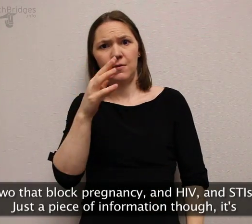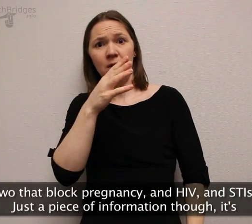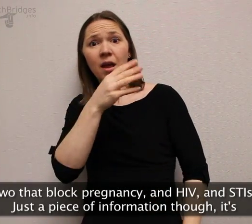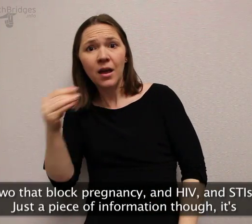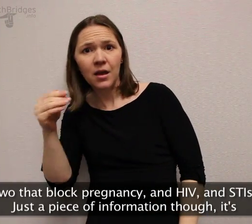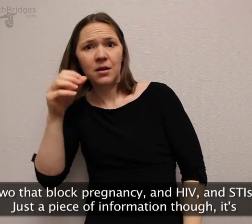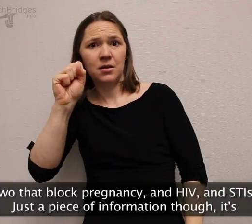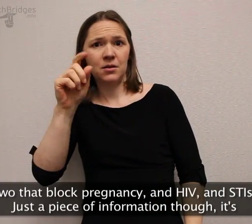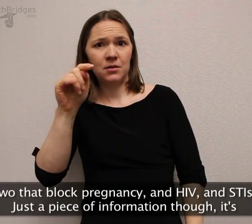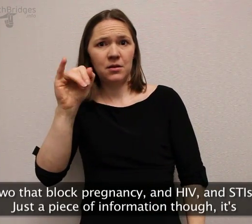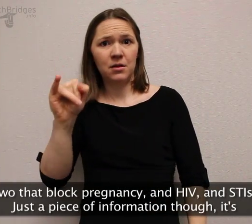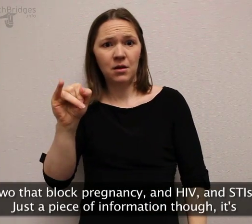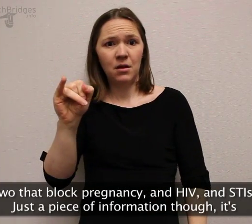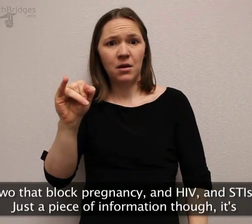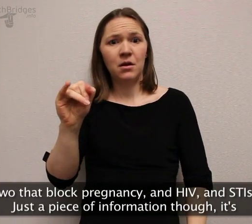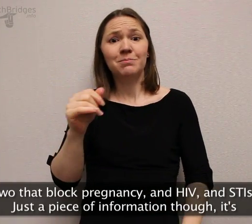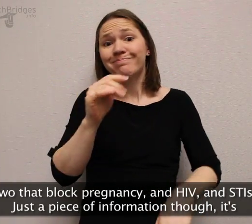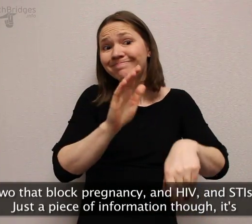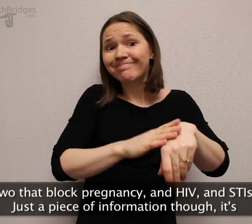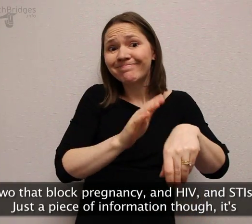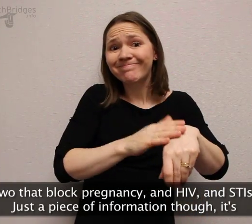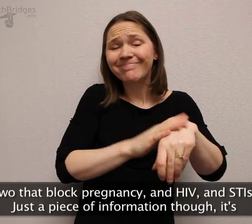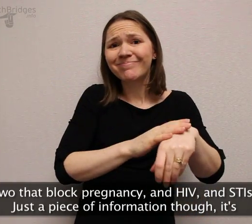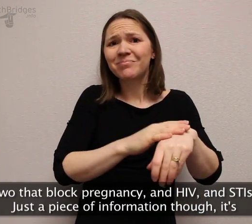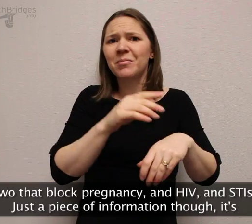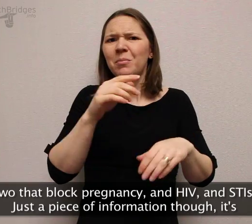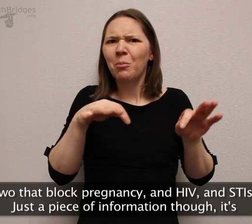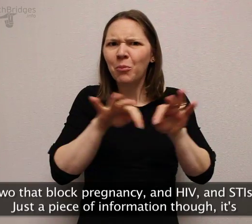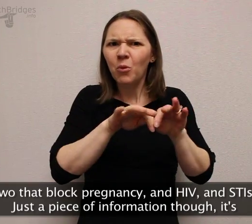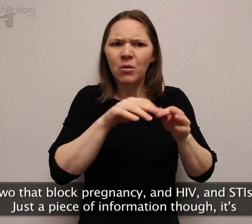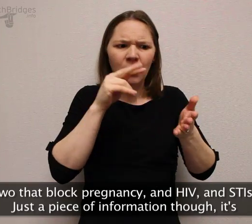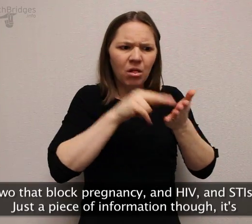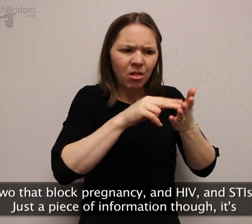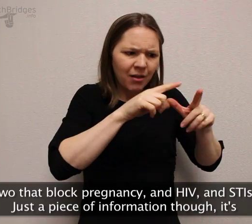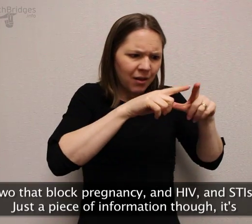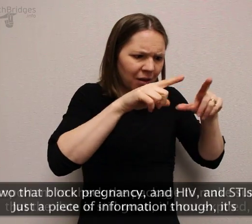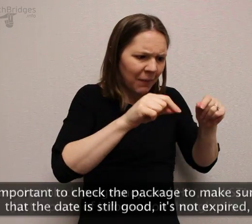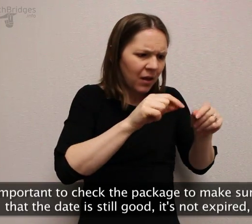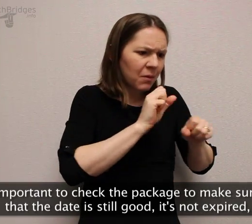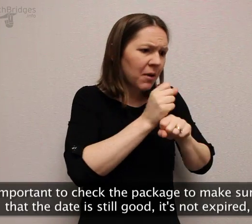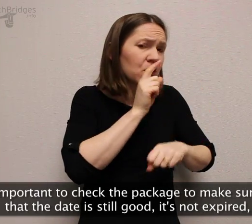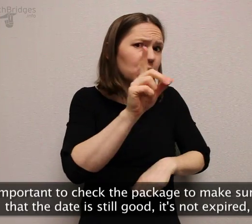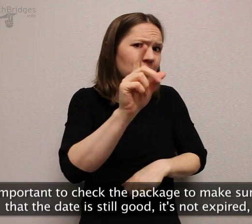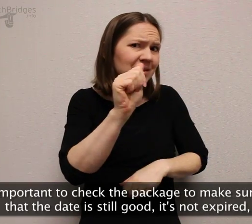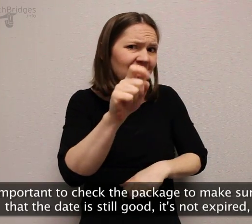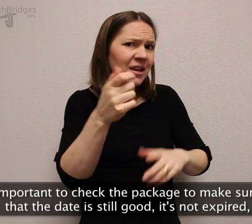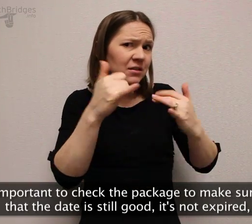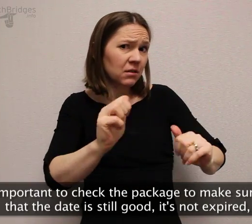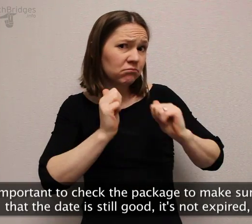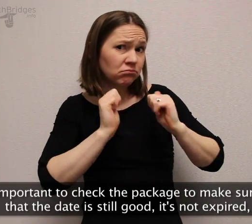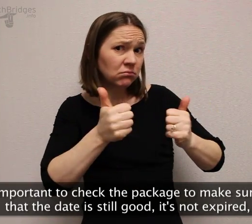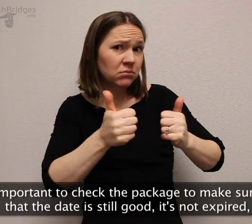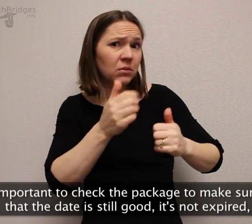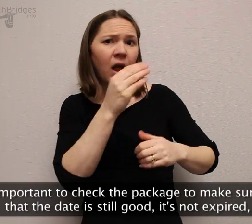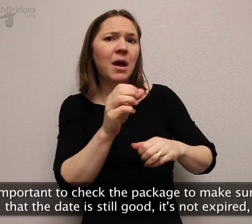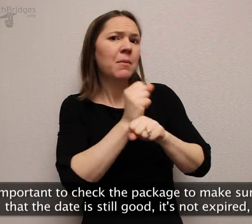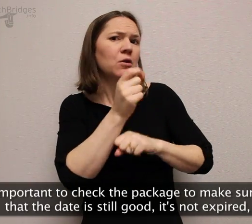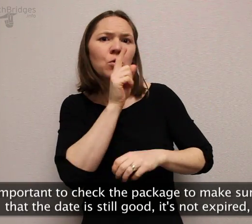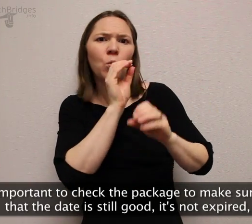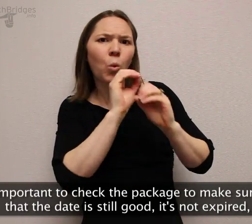and HIV and STIs. Just a piece of information though, it's important to check the package to make sure that the date is still good, that's